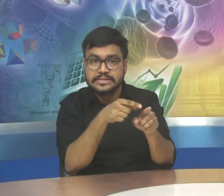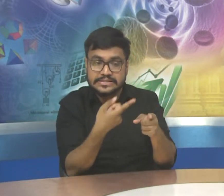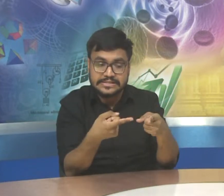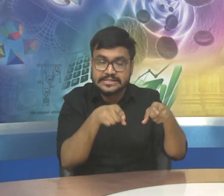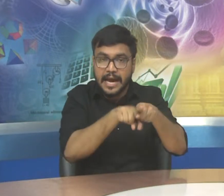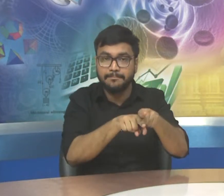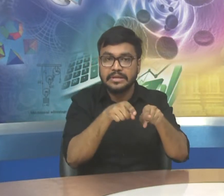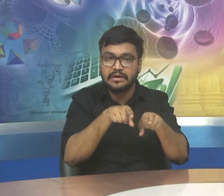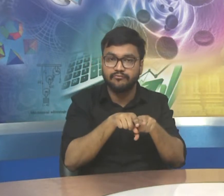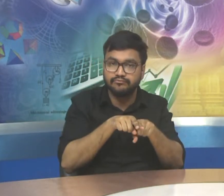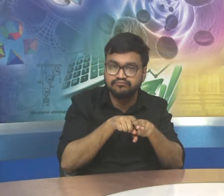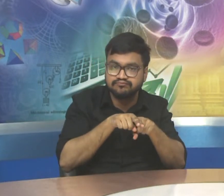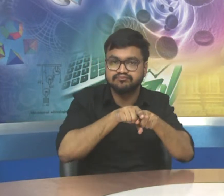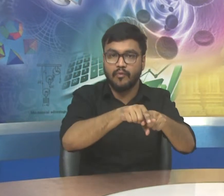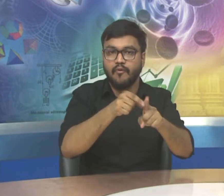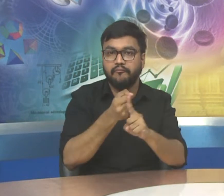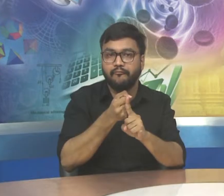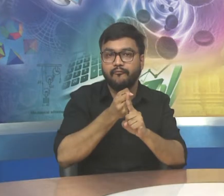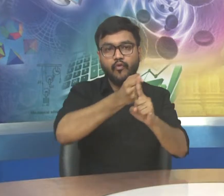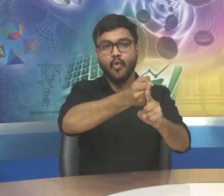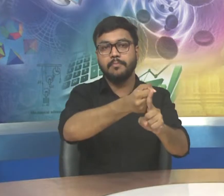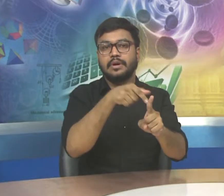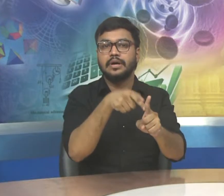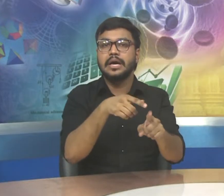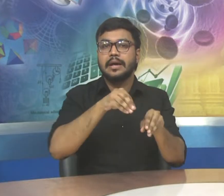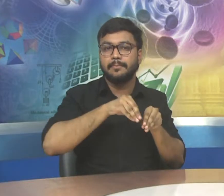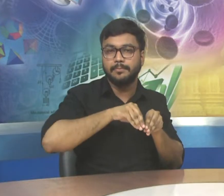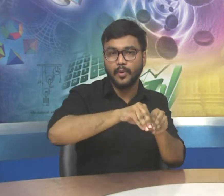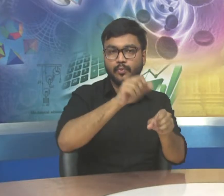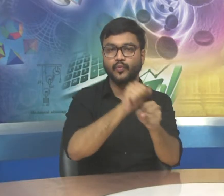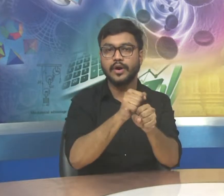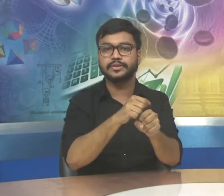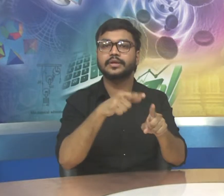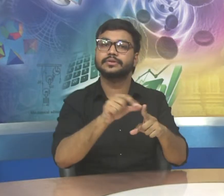When force and displacement are in the same direction,